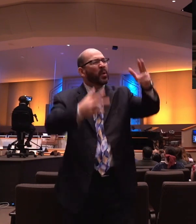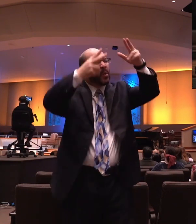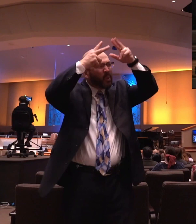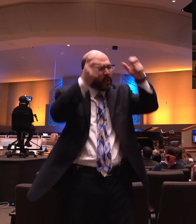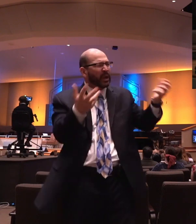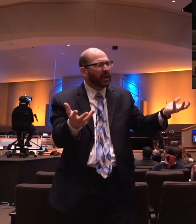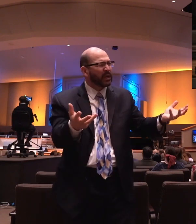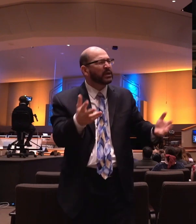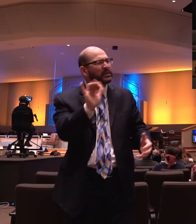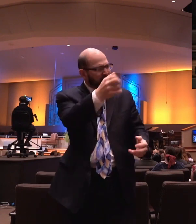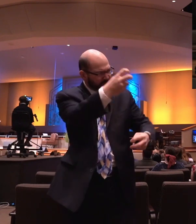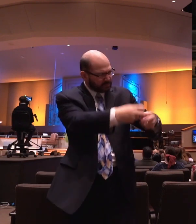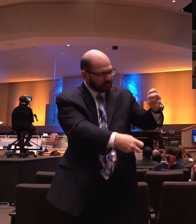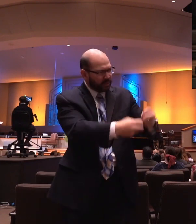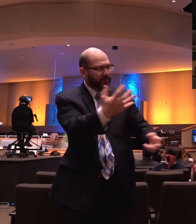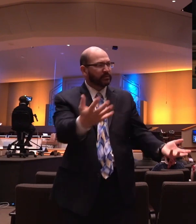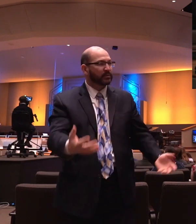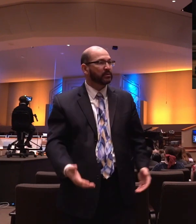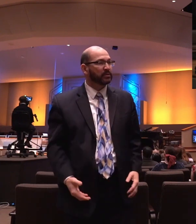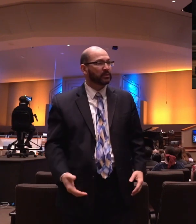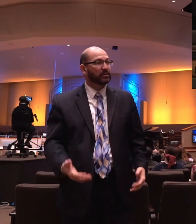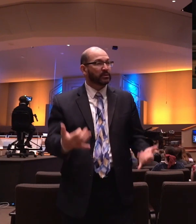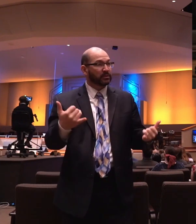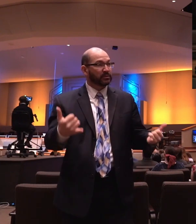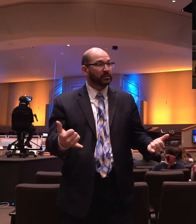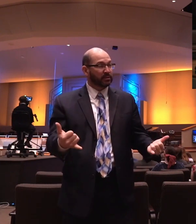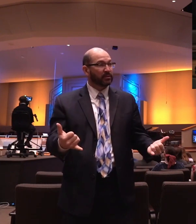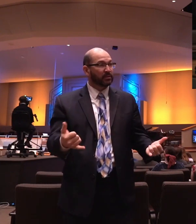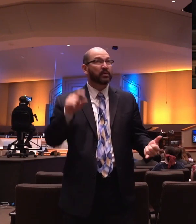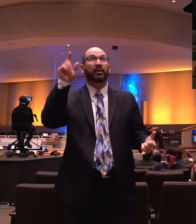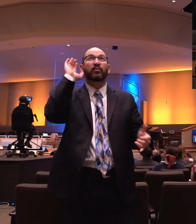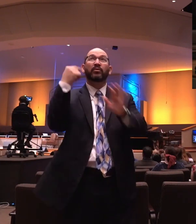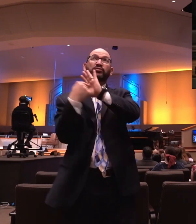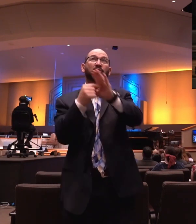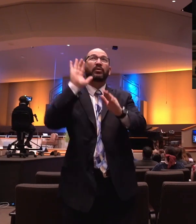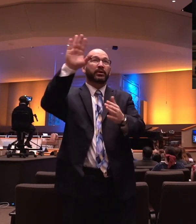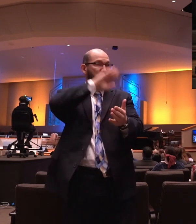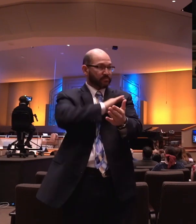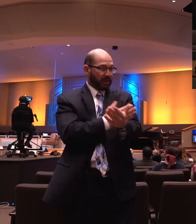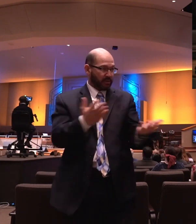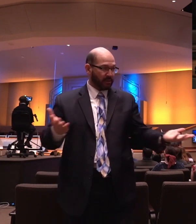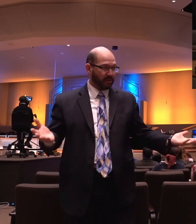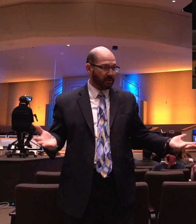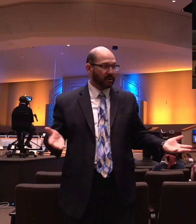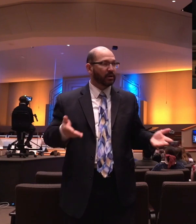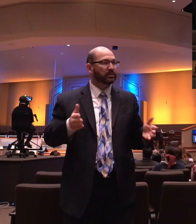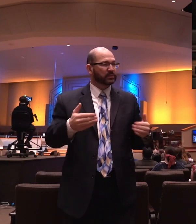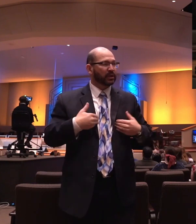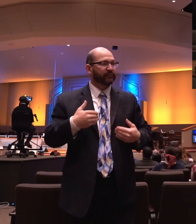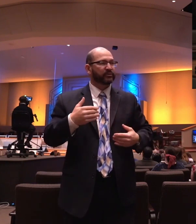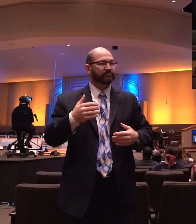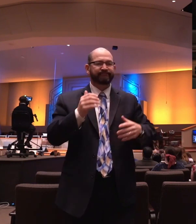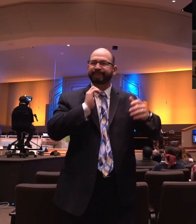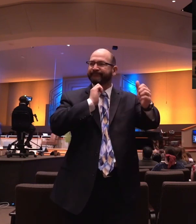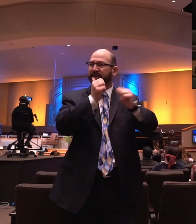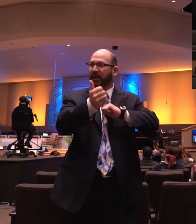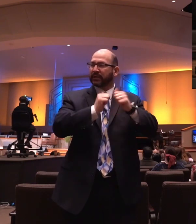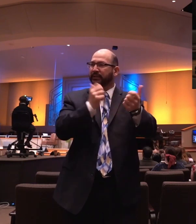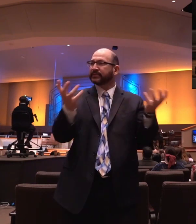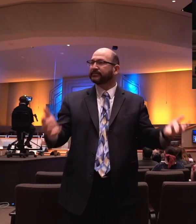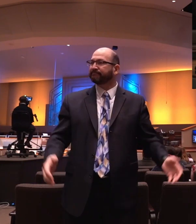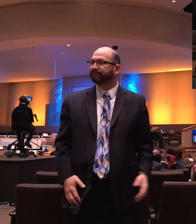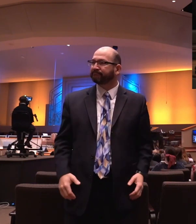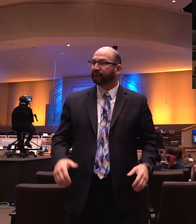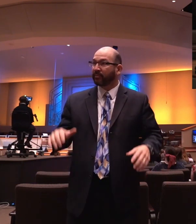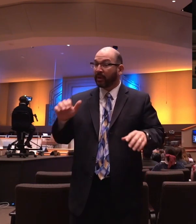He said, In fact, it's about time that everybody knew who the Lord really is. He said, Let's have a contest. Let's go up on